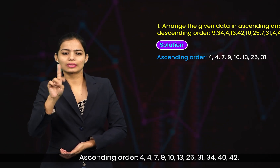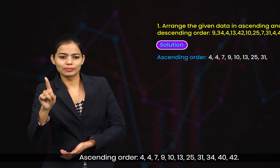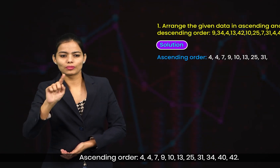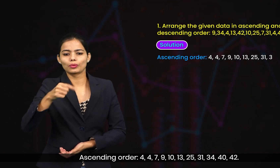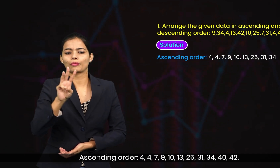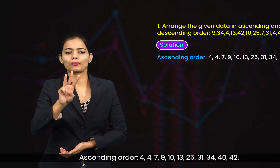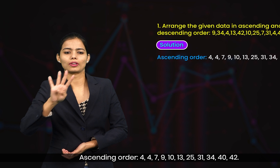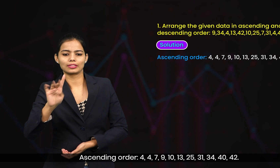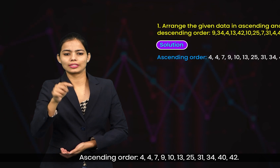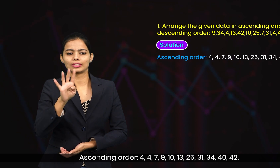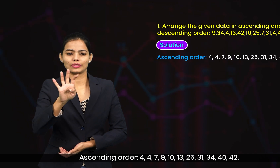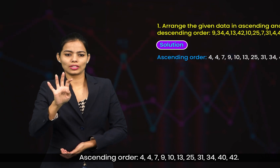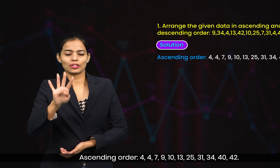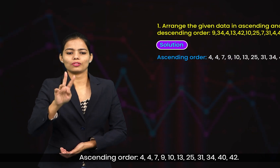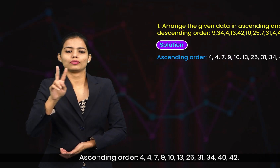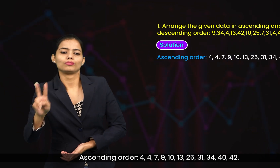31, 34, 40, 42.